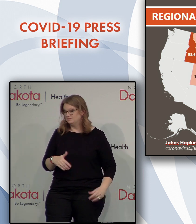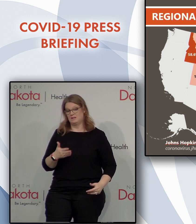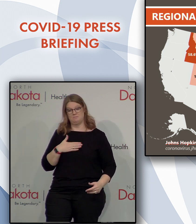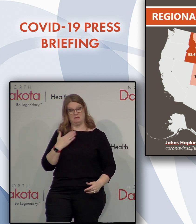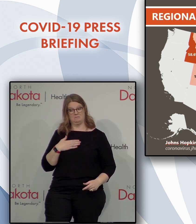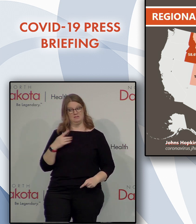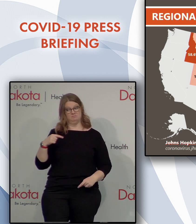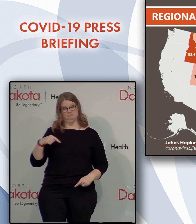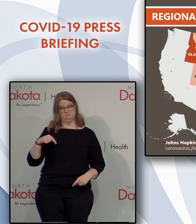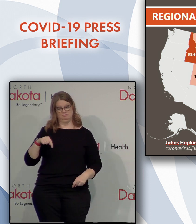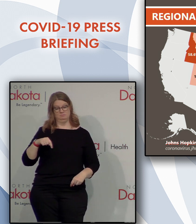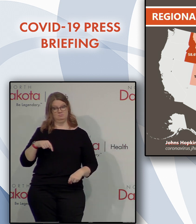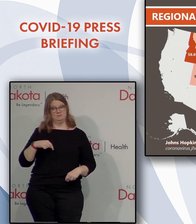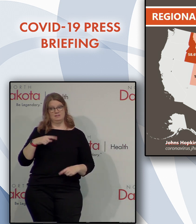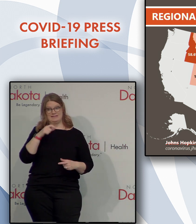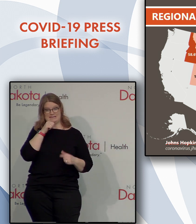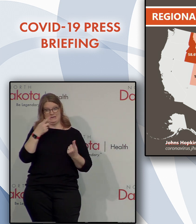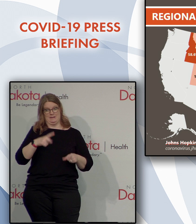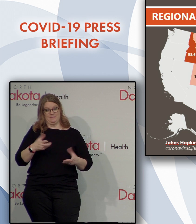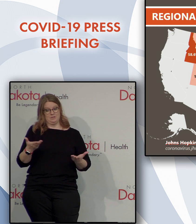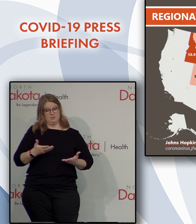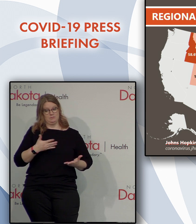that North Dakota never entered.